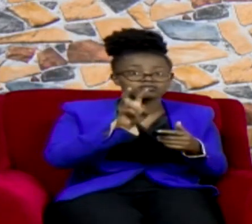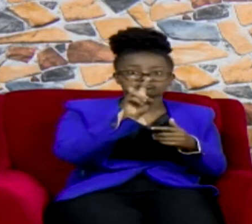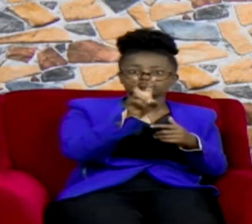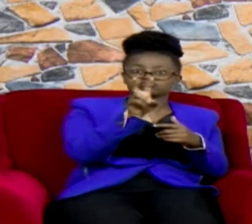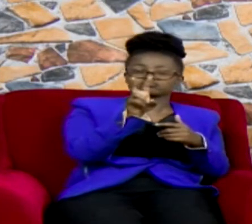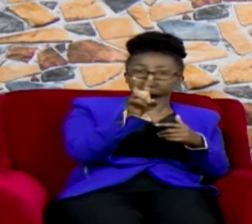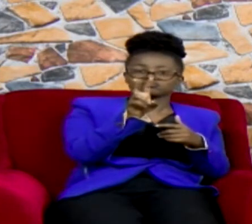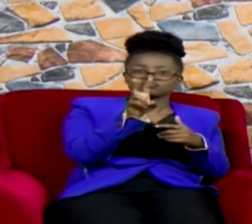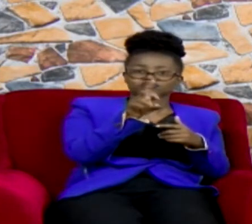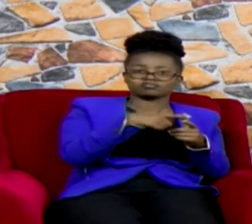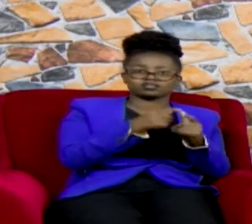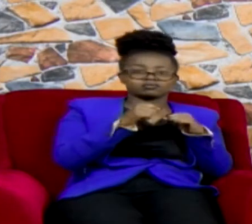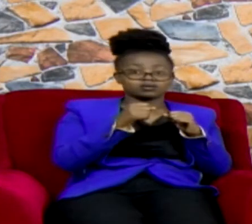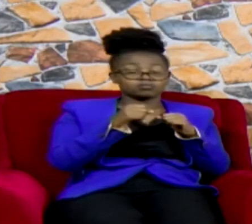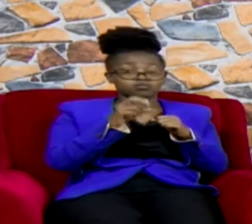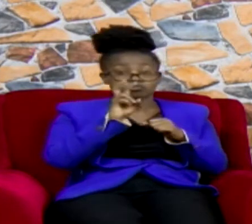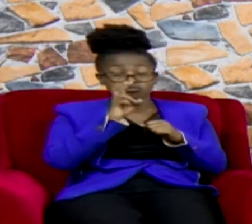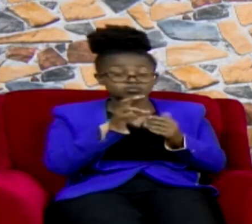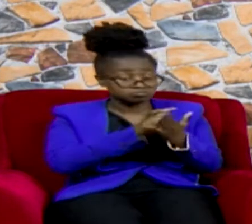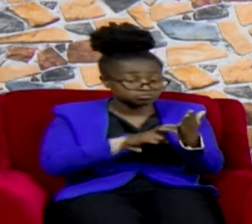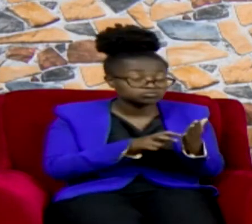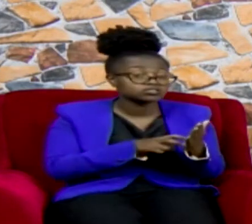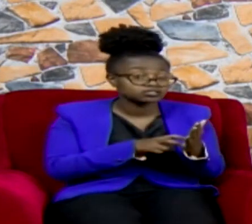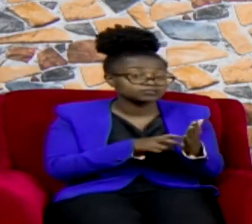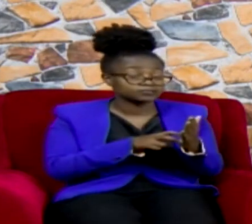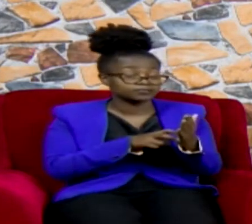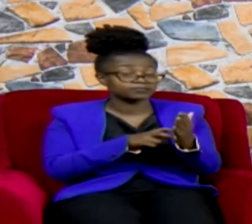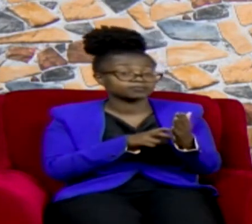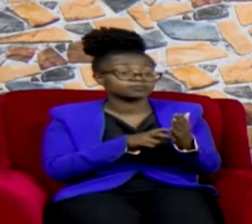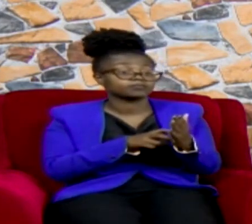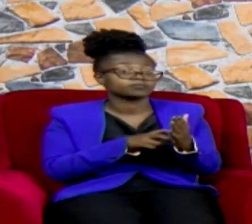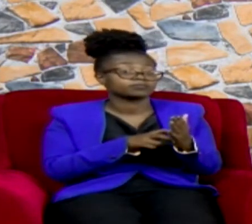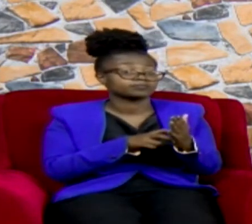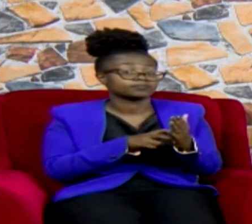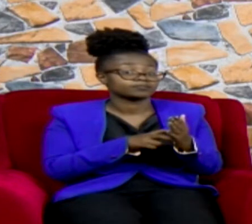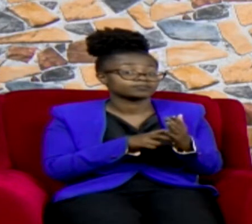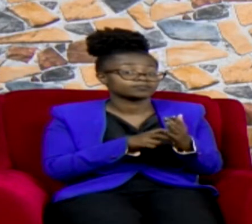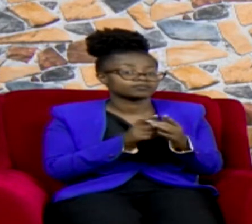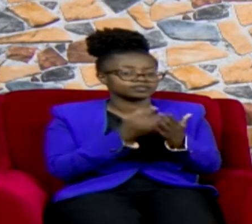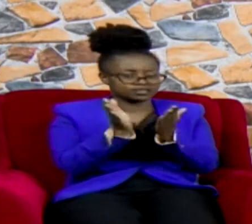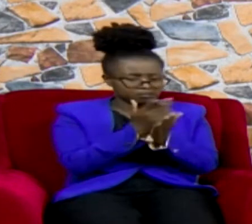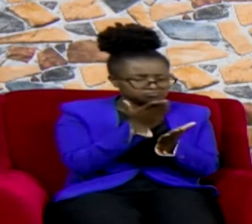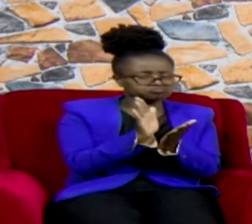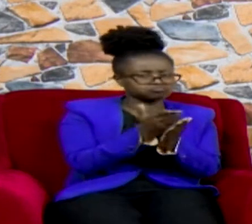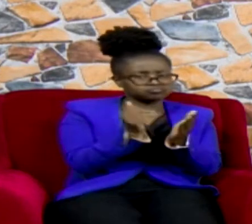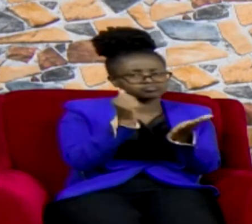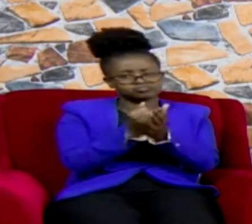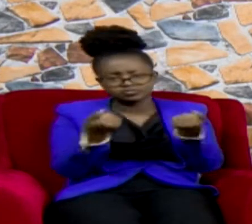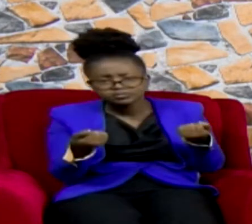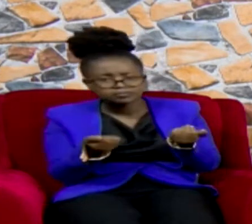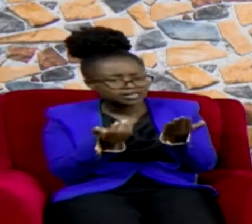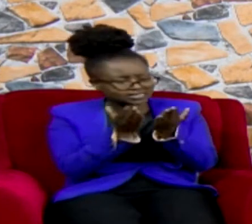it, they can get to read it. Because they saw it, they read it. They read it. Okay. And they flock the magazine. You see them with the